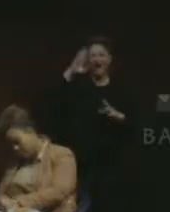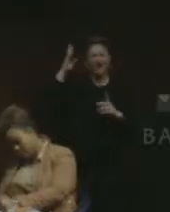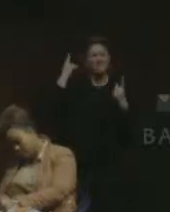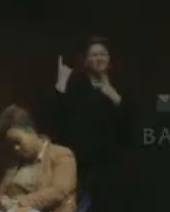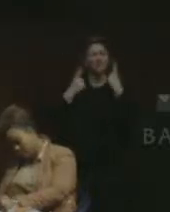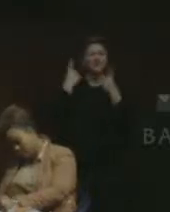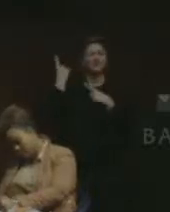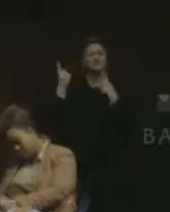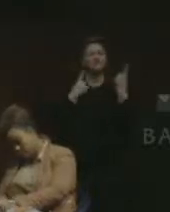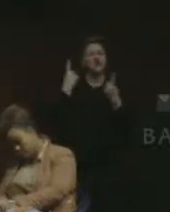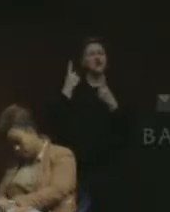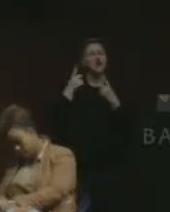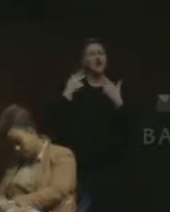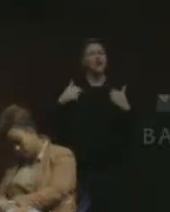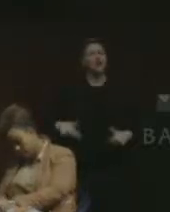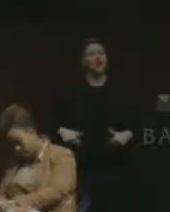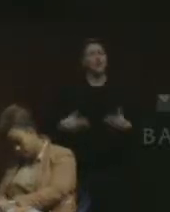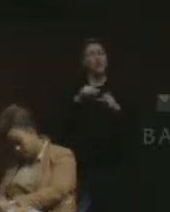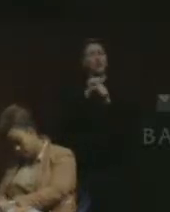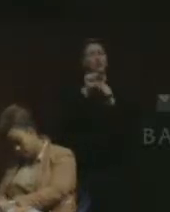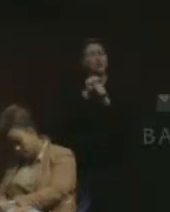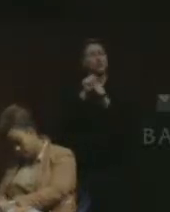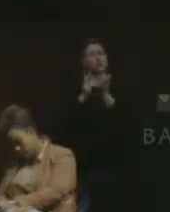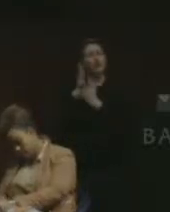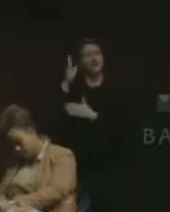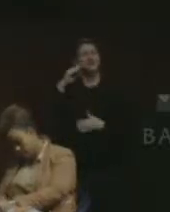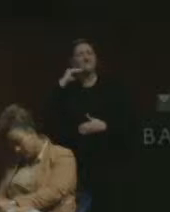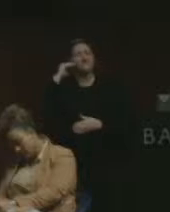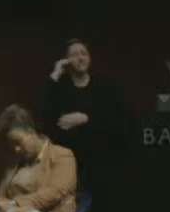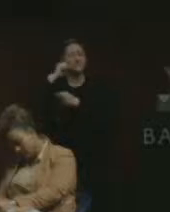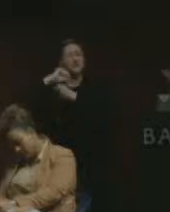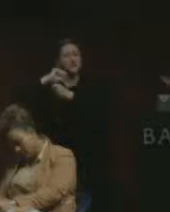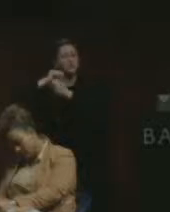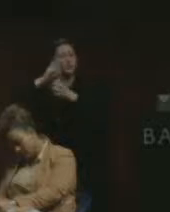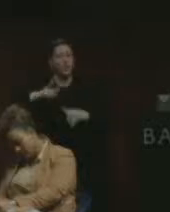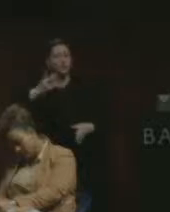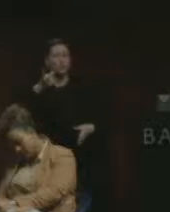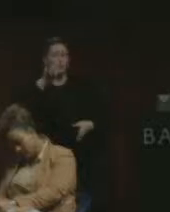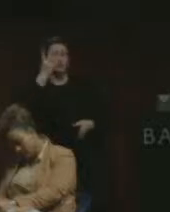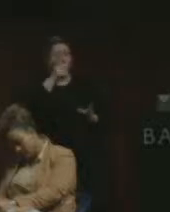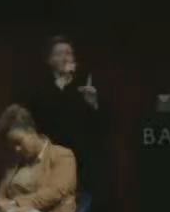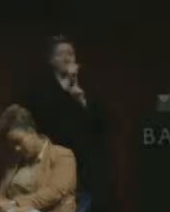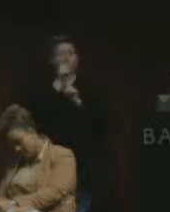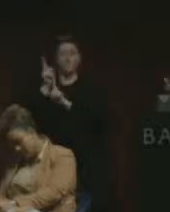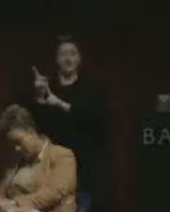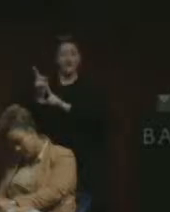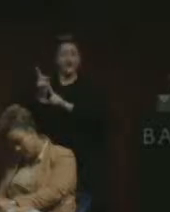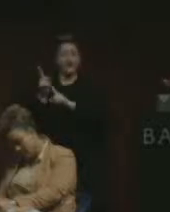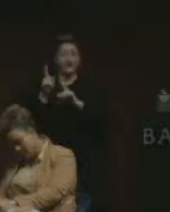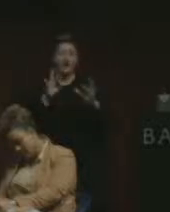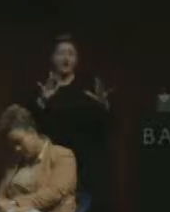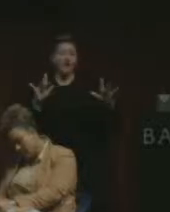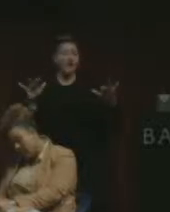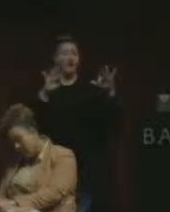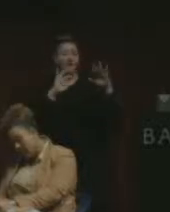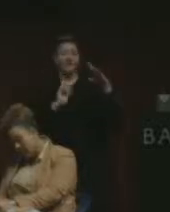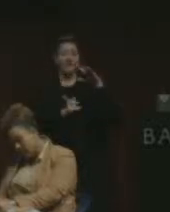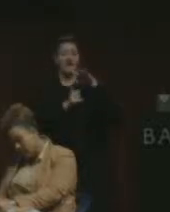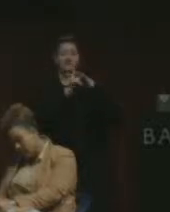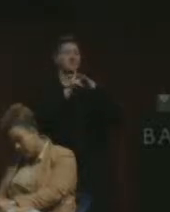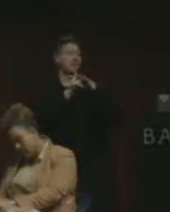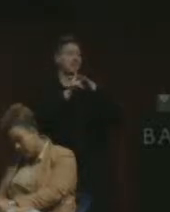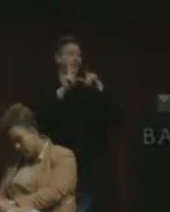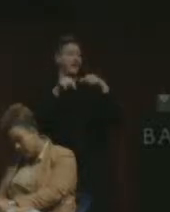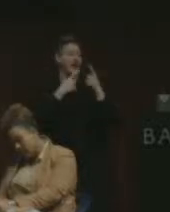considered human rights or labor rights for domestic workers. Only two other moments surfaced any kind of dialogue